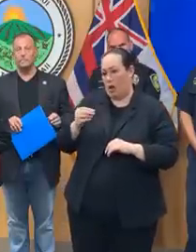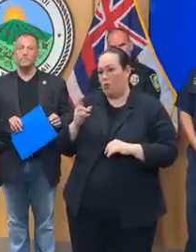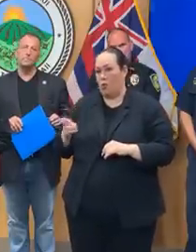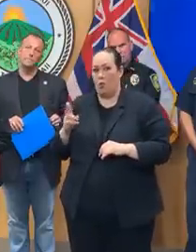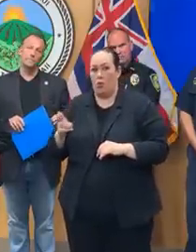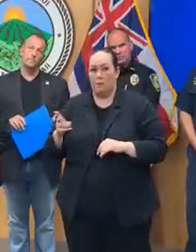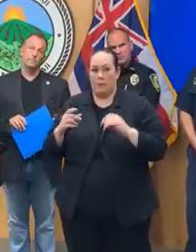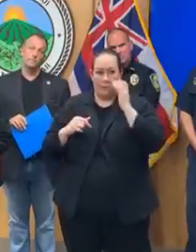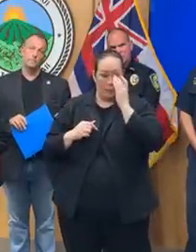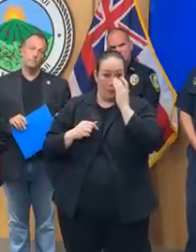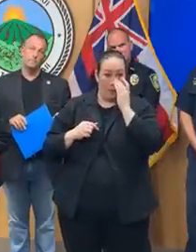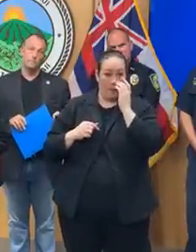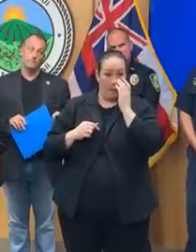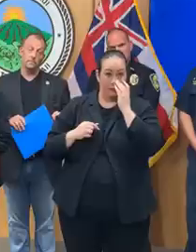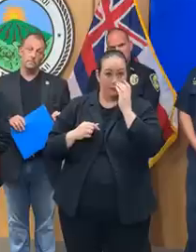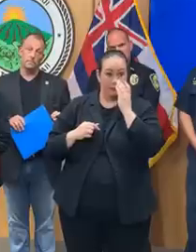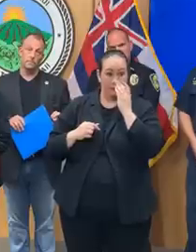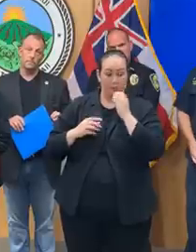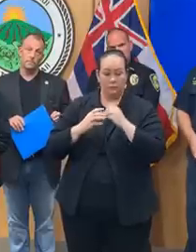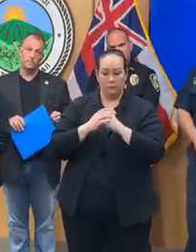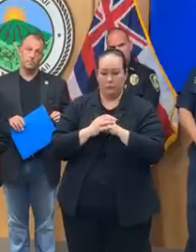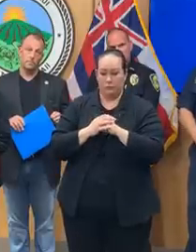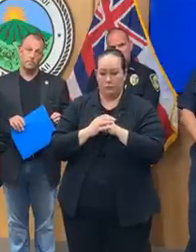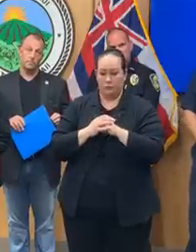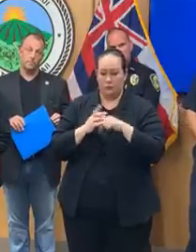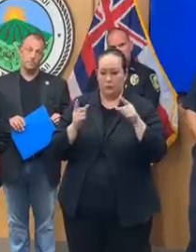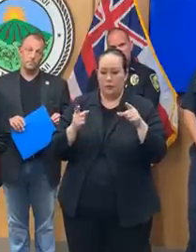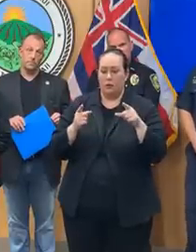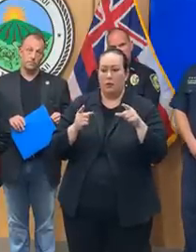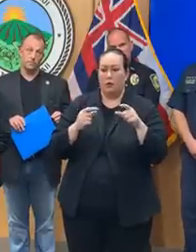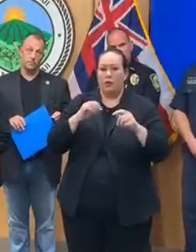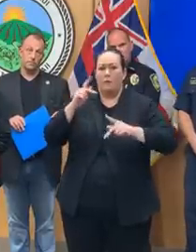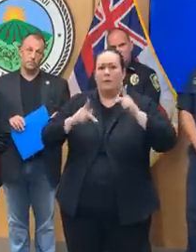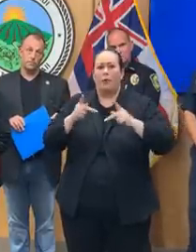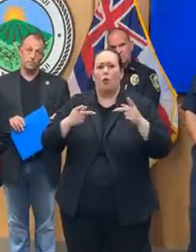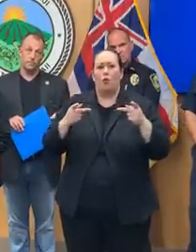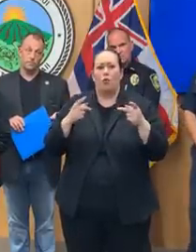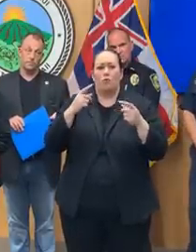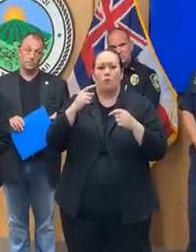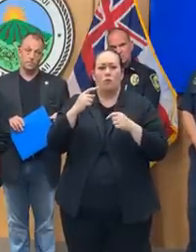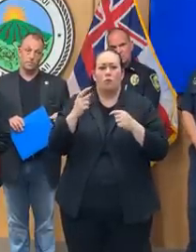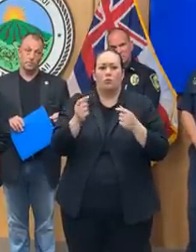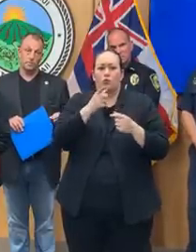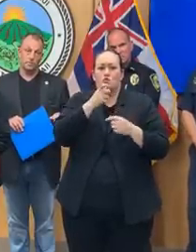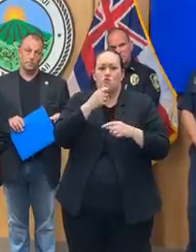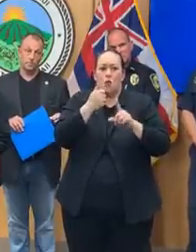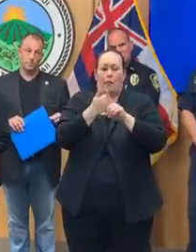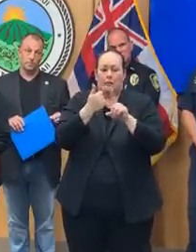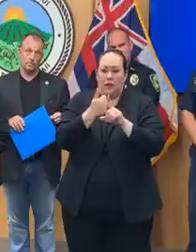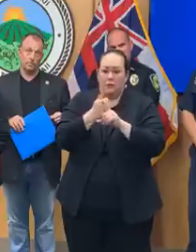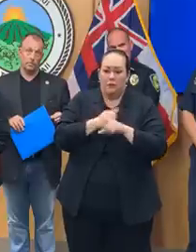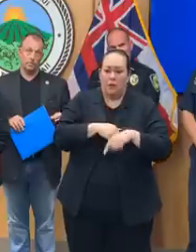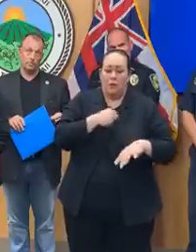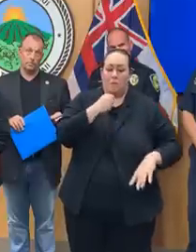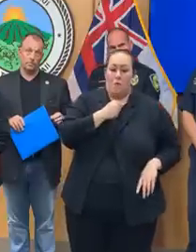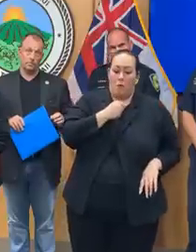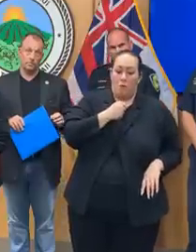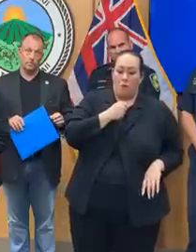The flavor of a lot of the media, especially from other